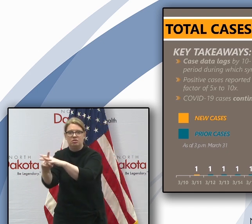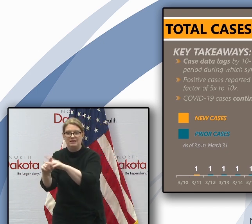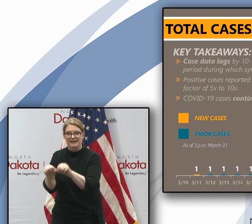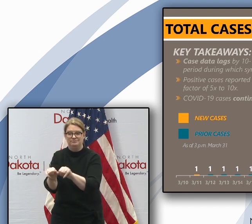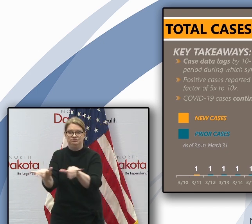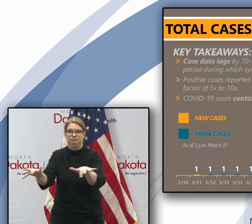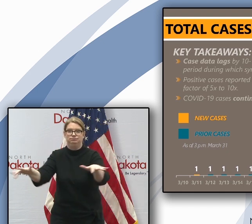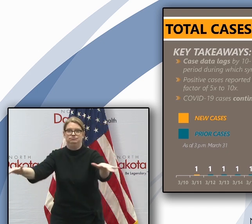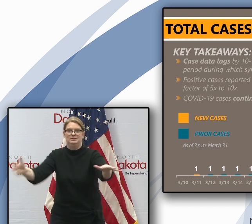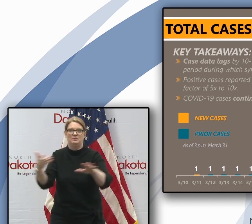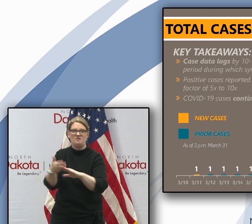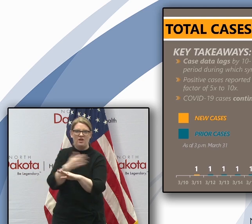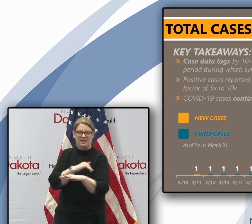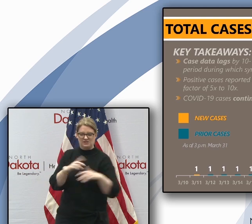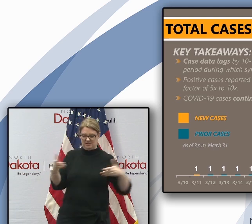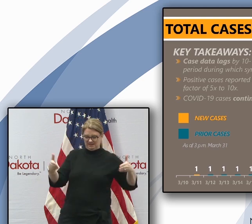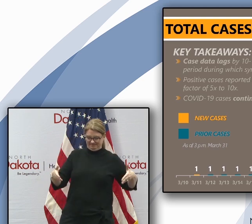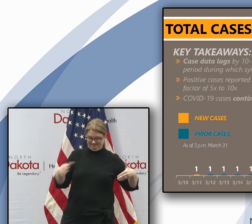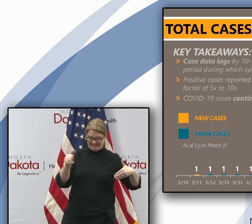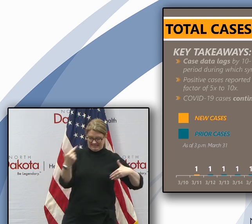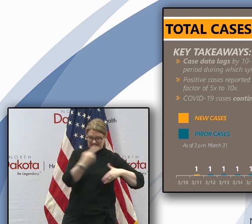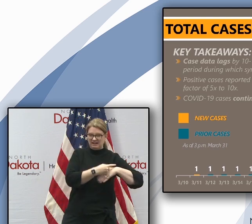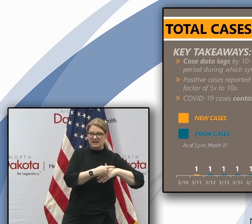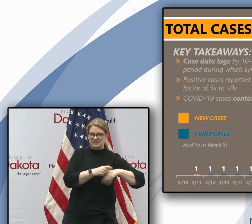the positives. And if you're